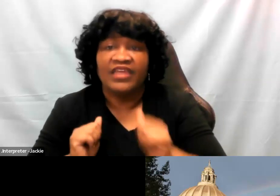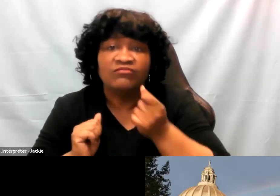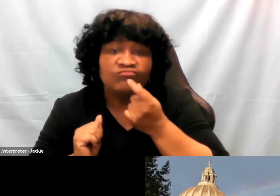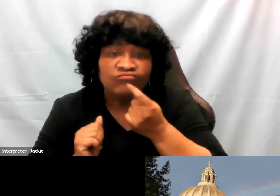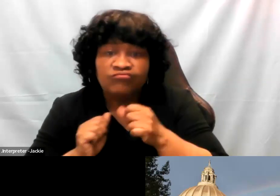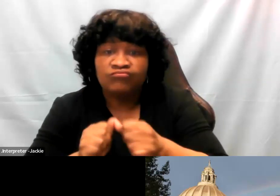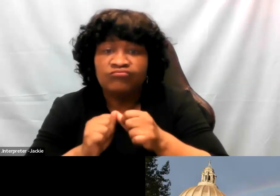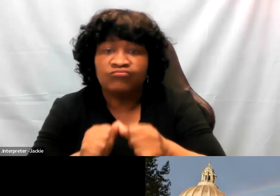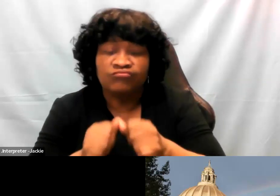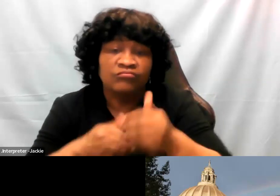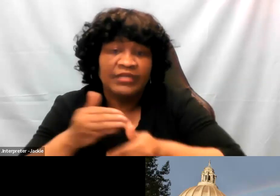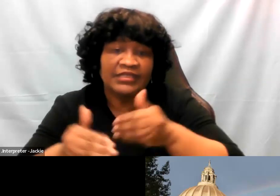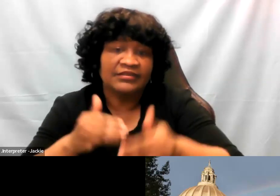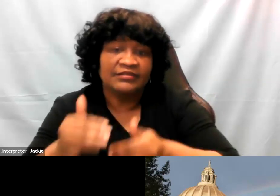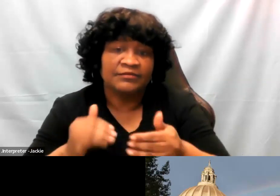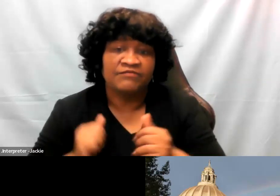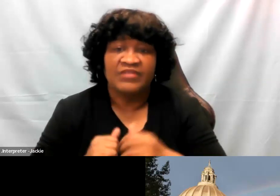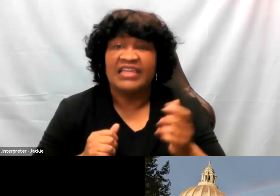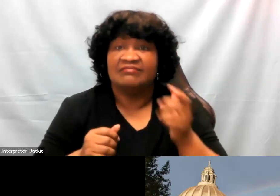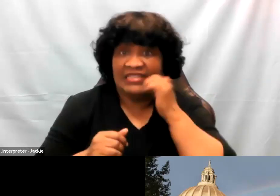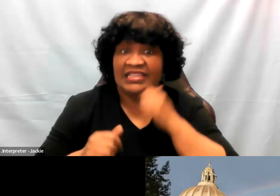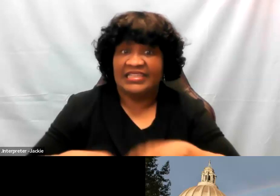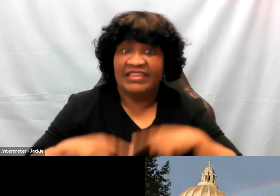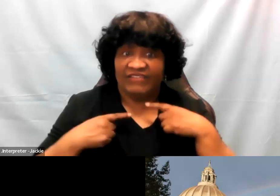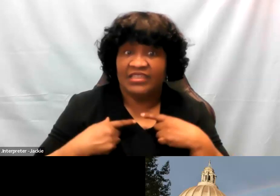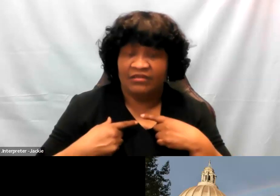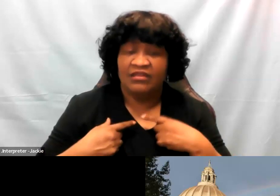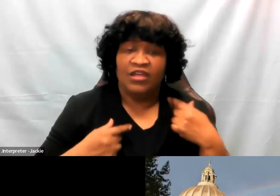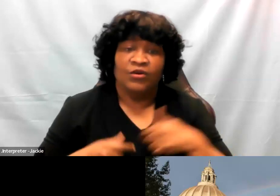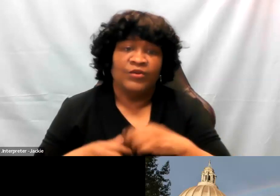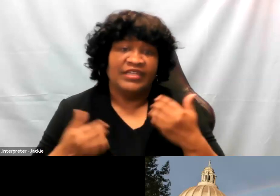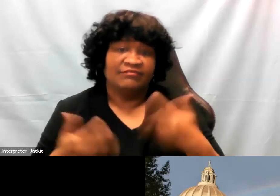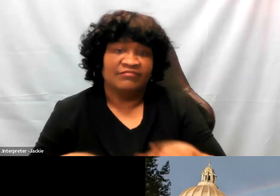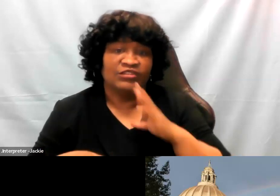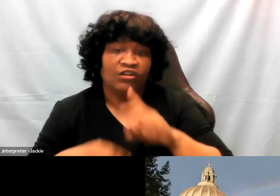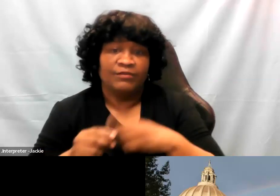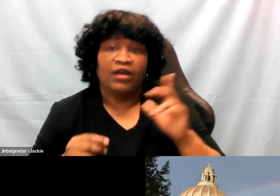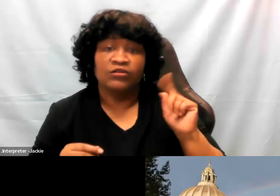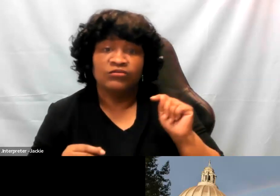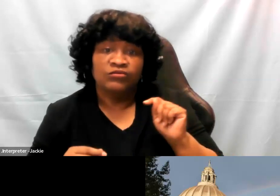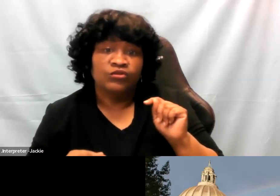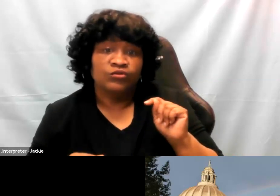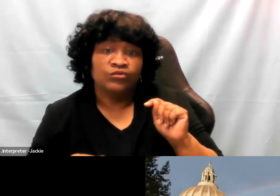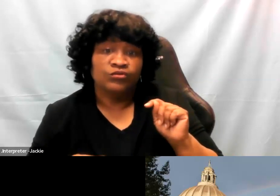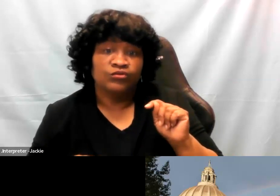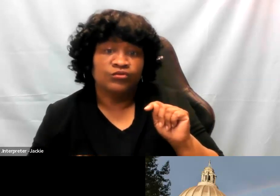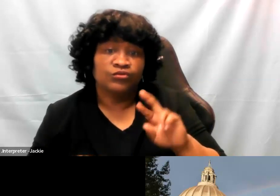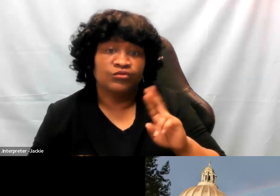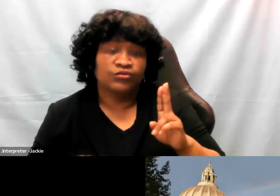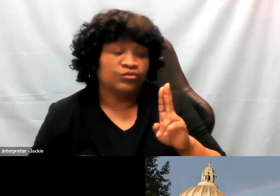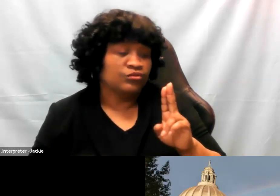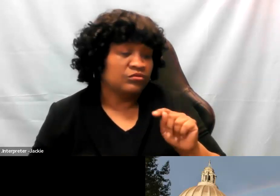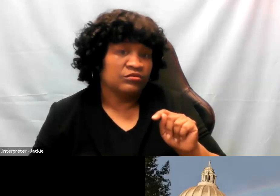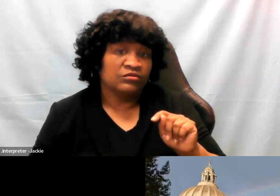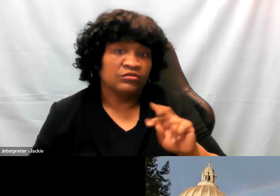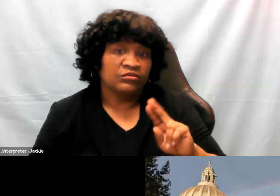living. We mentioned True Blood and forensic competency restoration. There was a